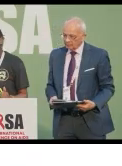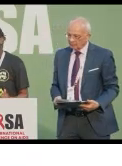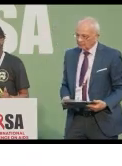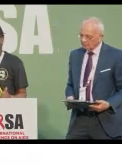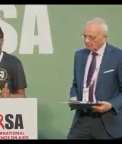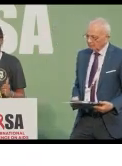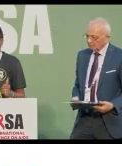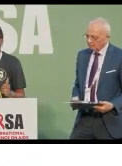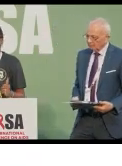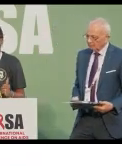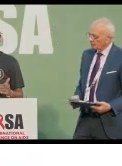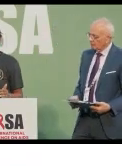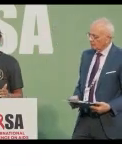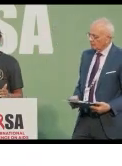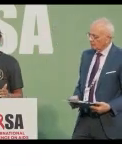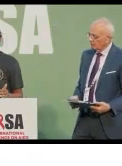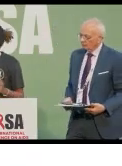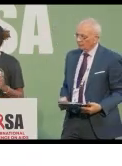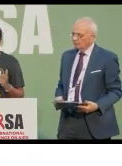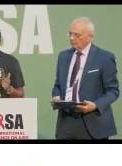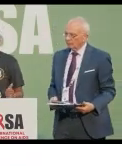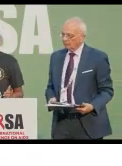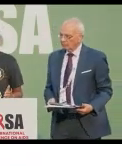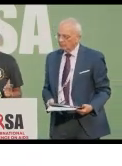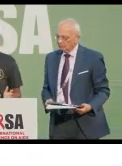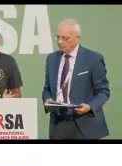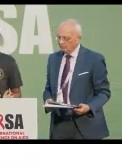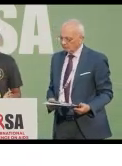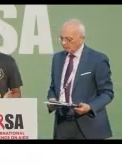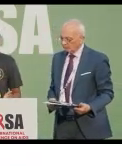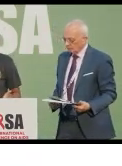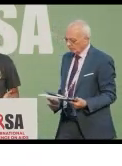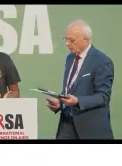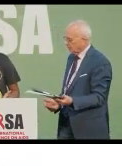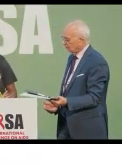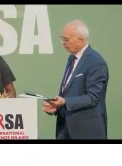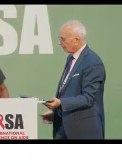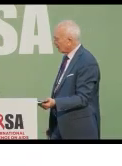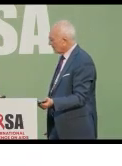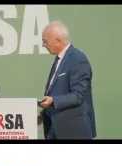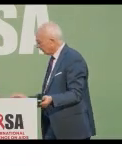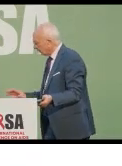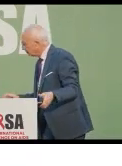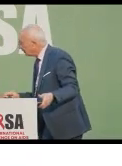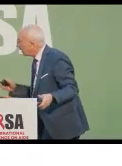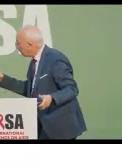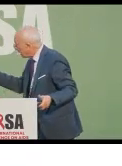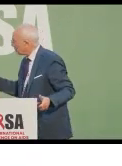faites-nous confiance et permettez-nous de pouvoir porter la cause qui nous concerne. Merci.